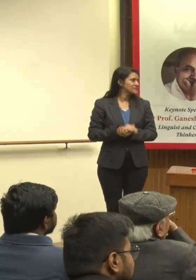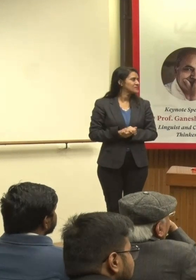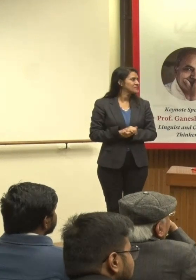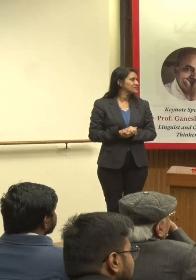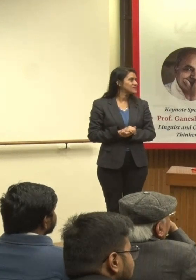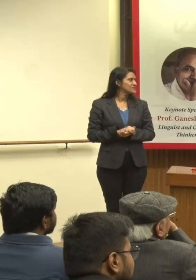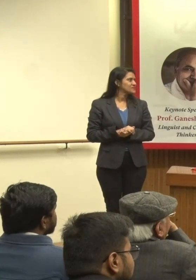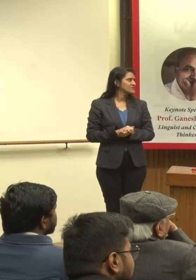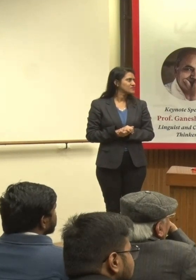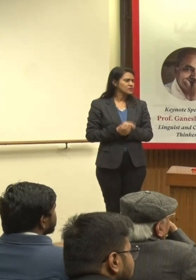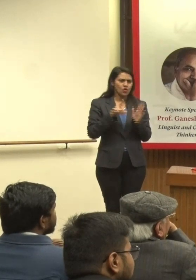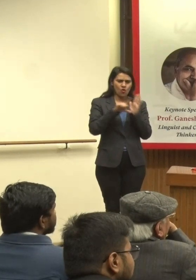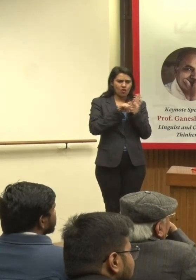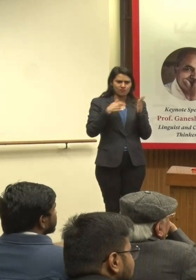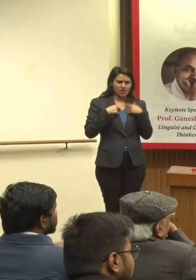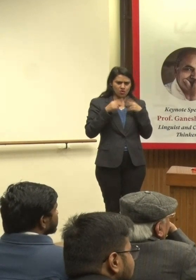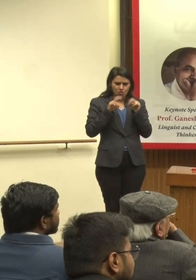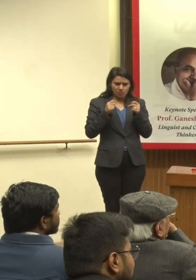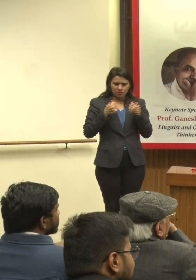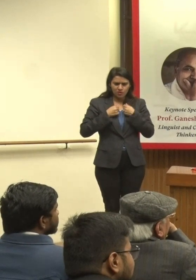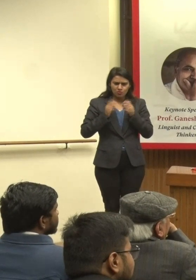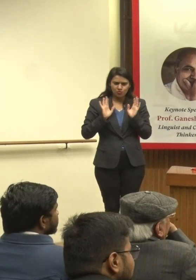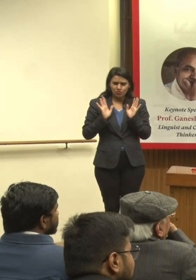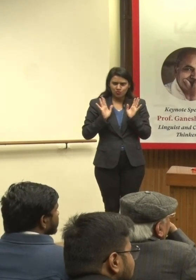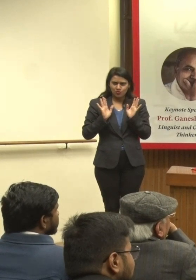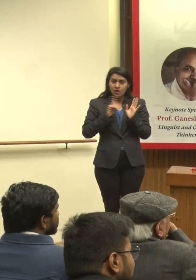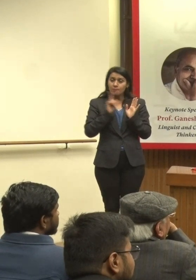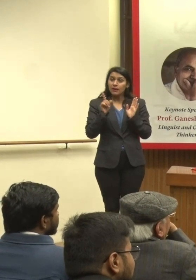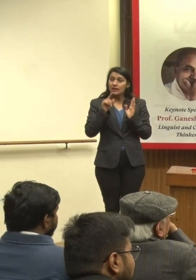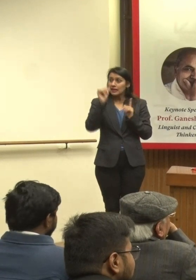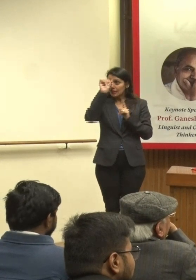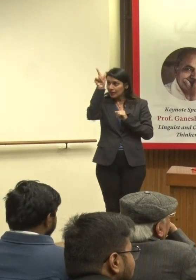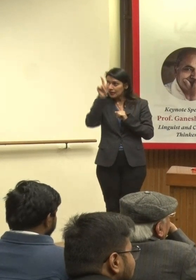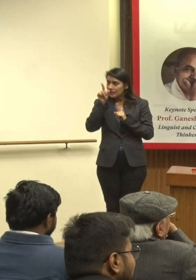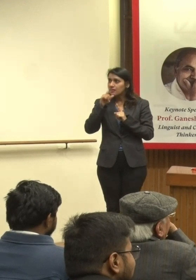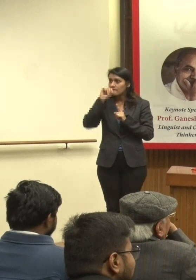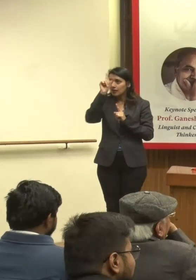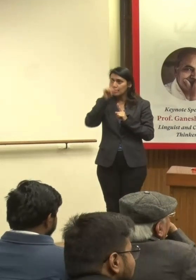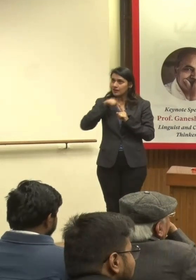Law is not my subject, but the Indian society is.